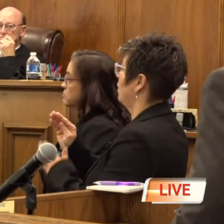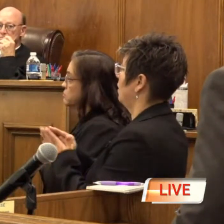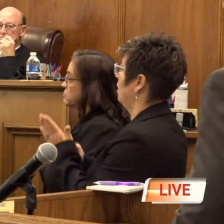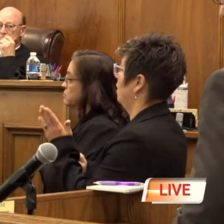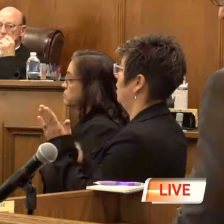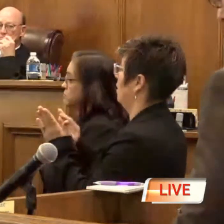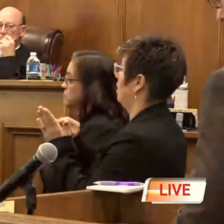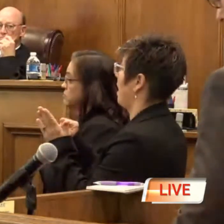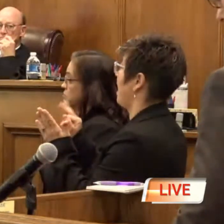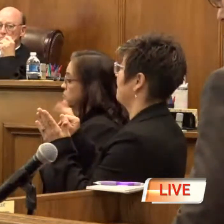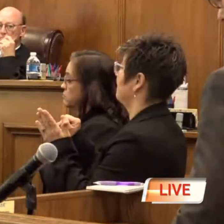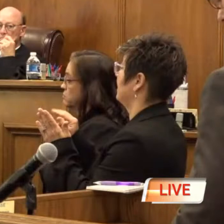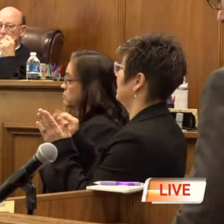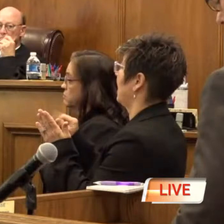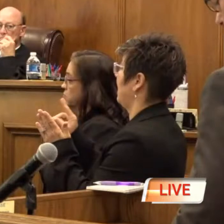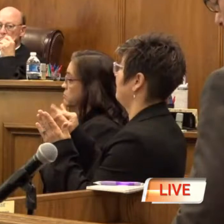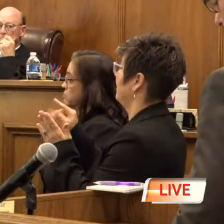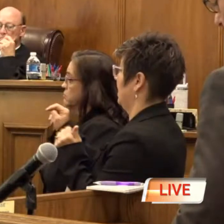previously,